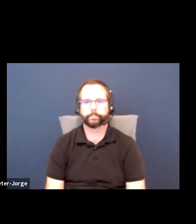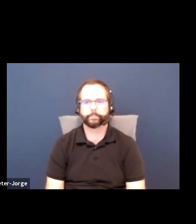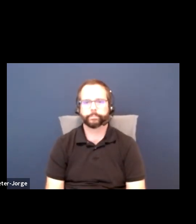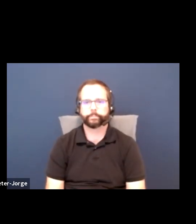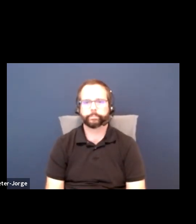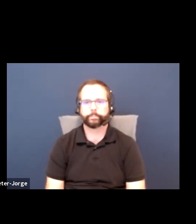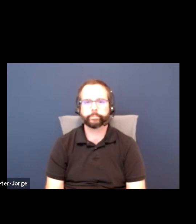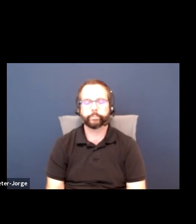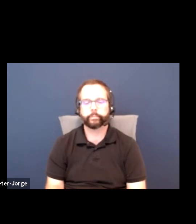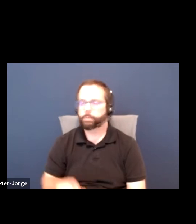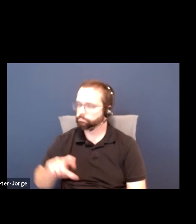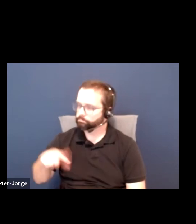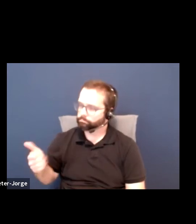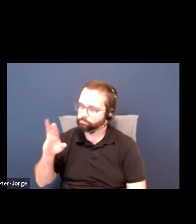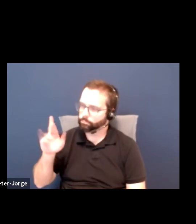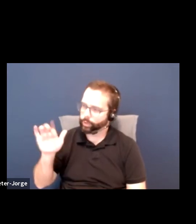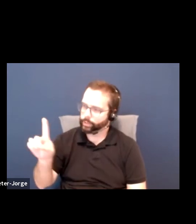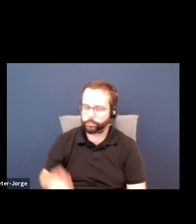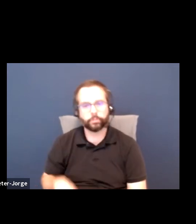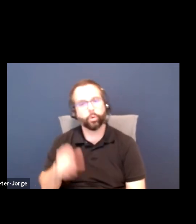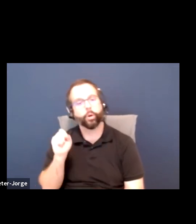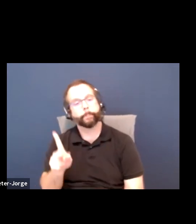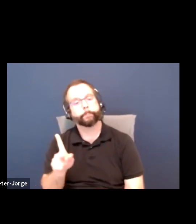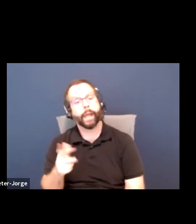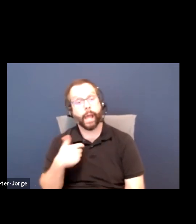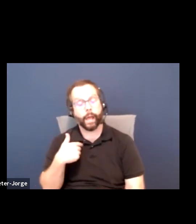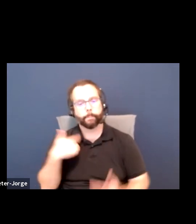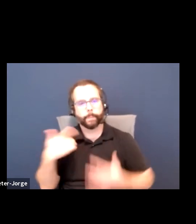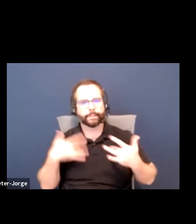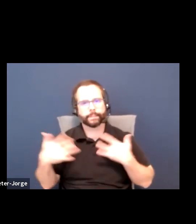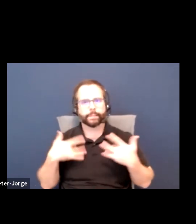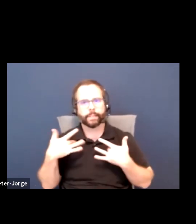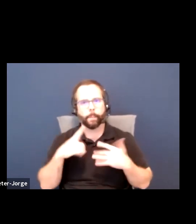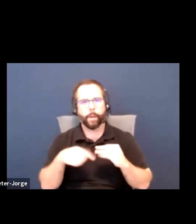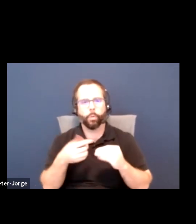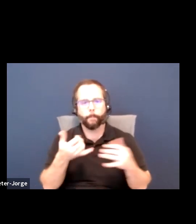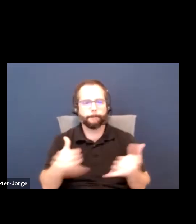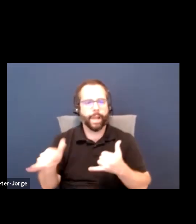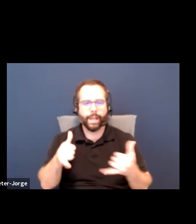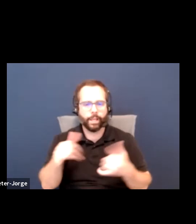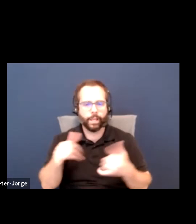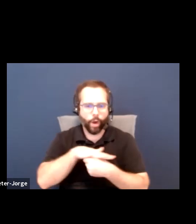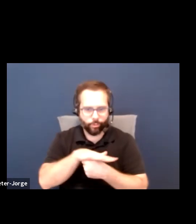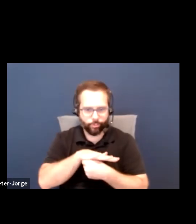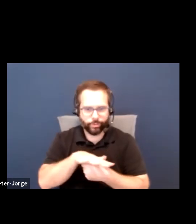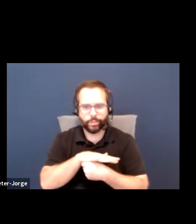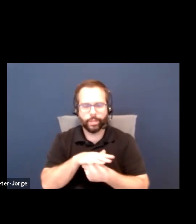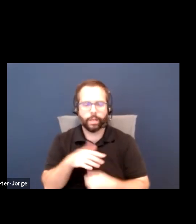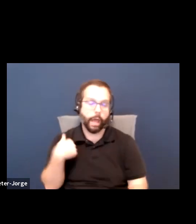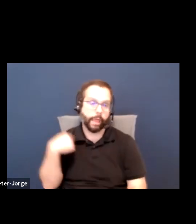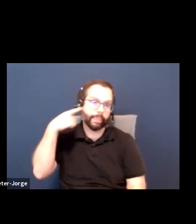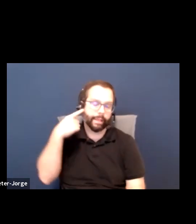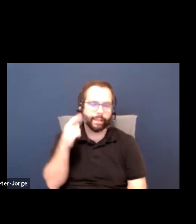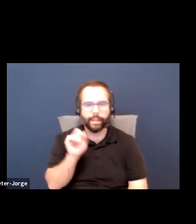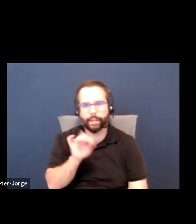Yeah, so I get particularly excited about playgrounds. I think, if you're going